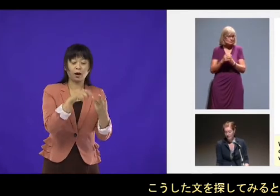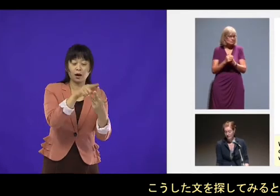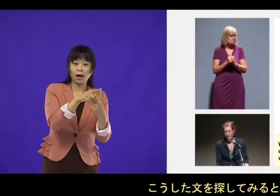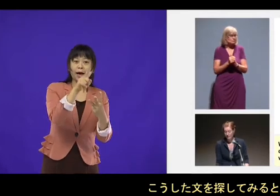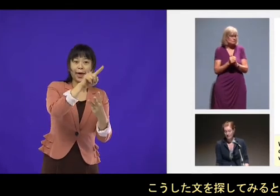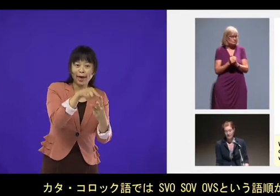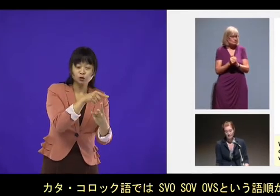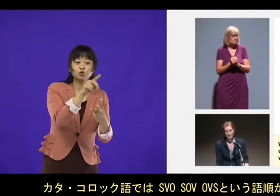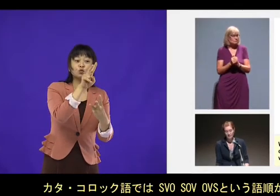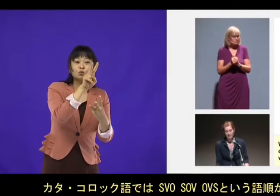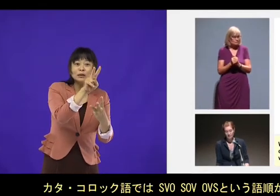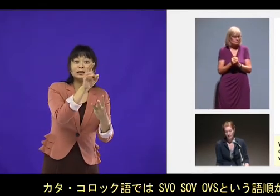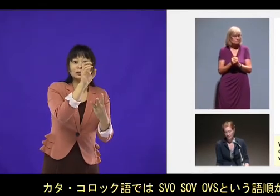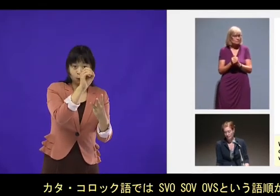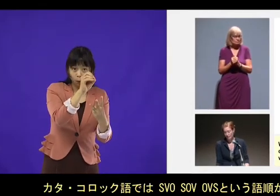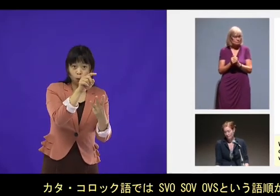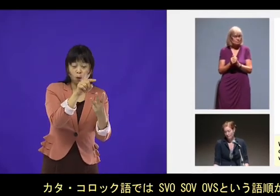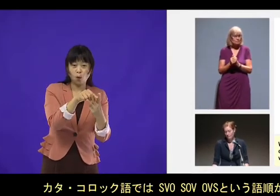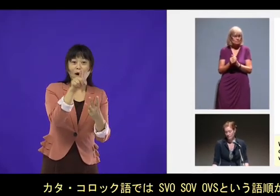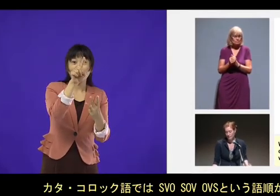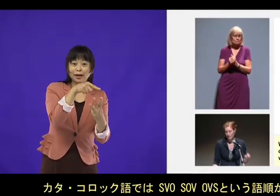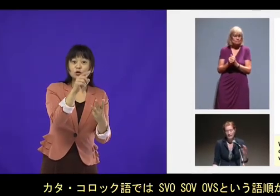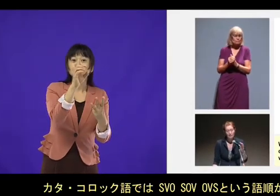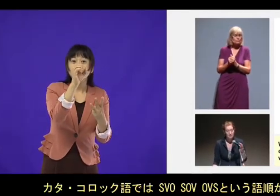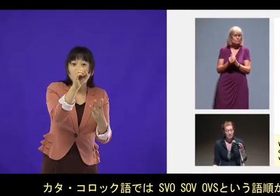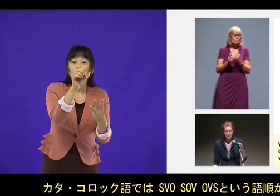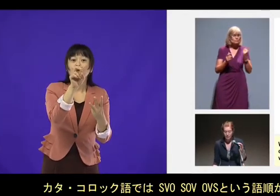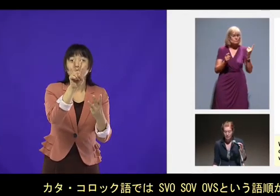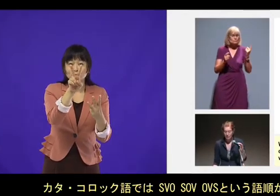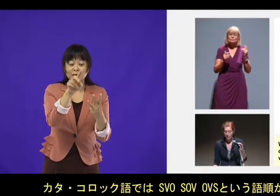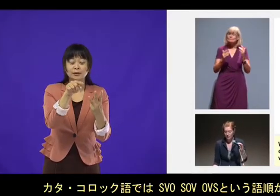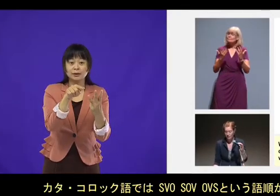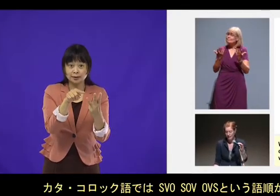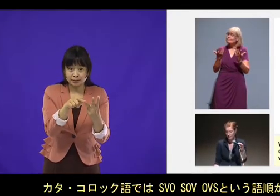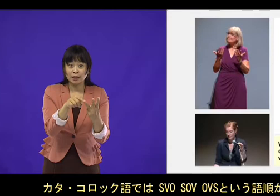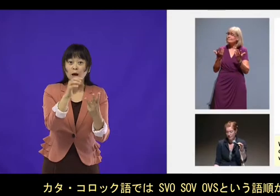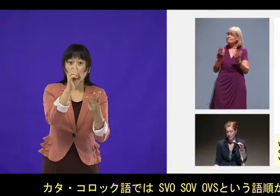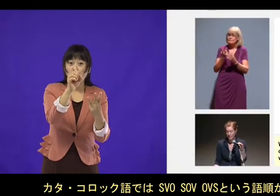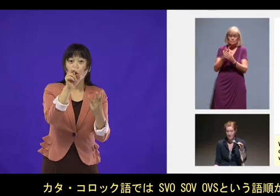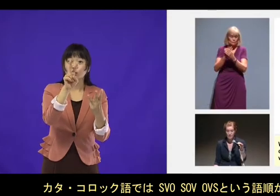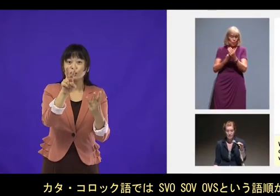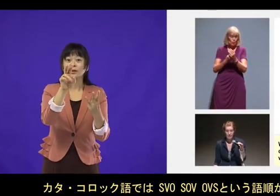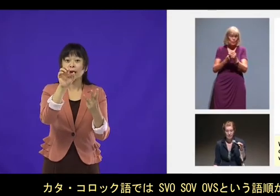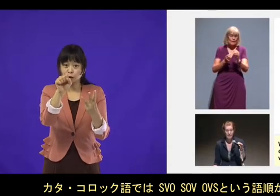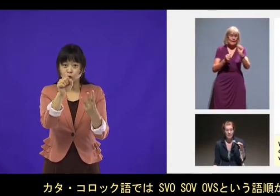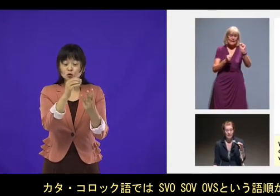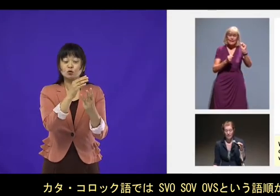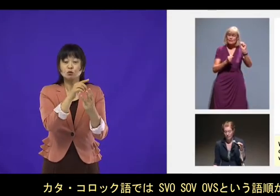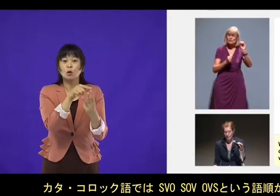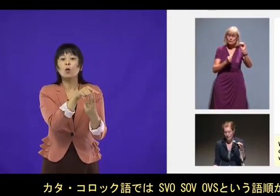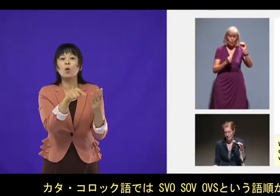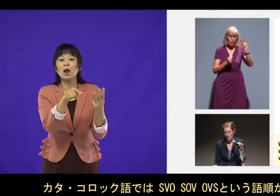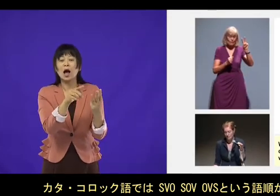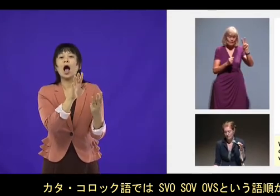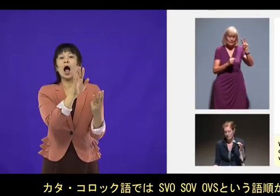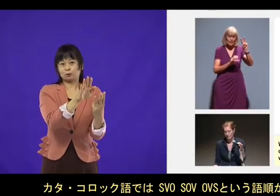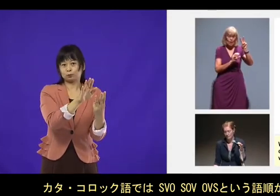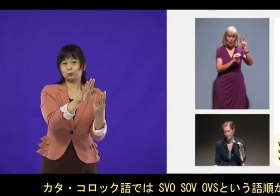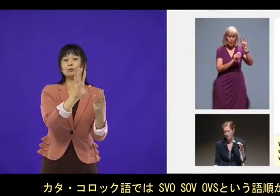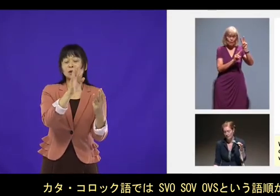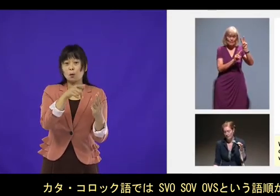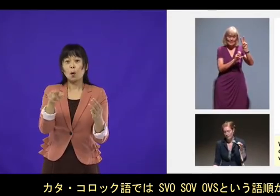this, there's an equal distribution of SVO, SOV, and